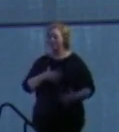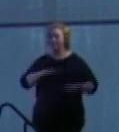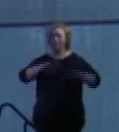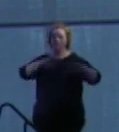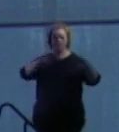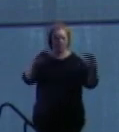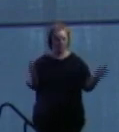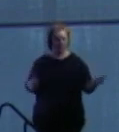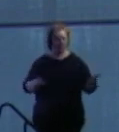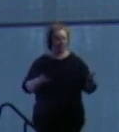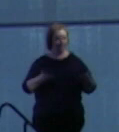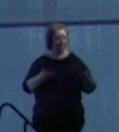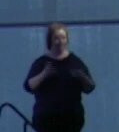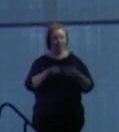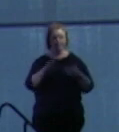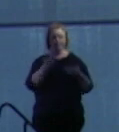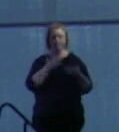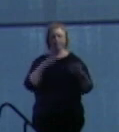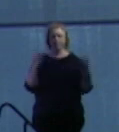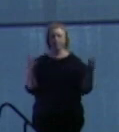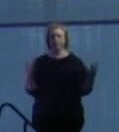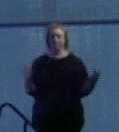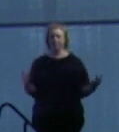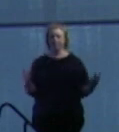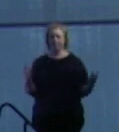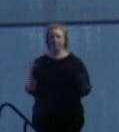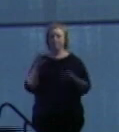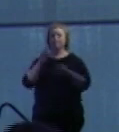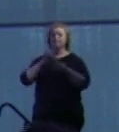Welcome to our seance.